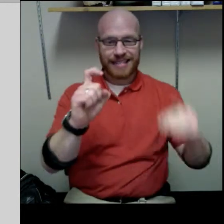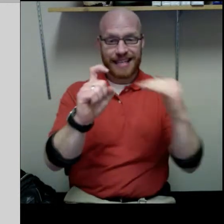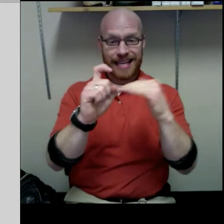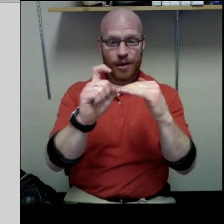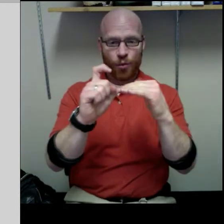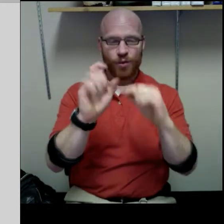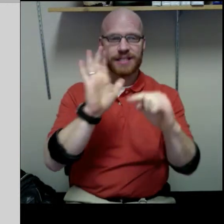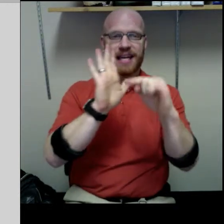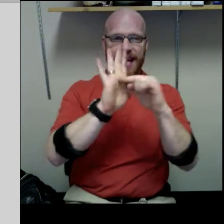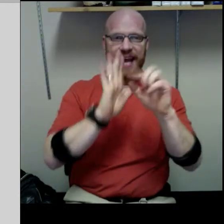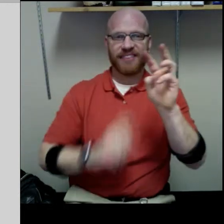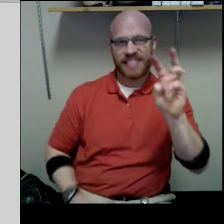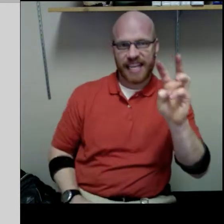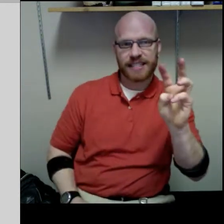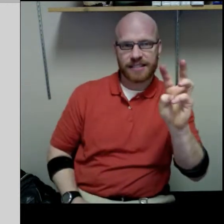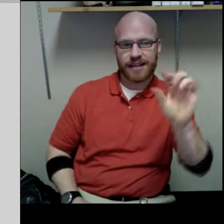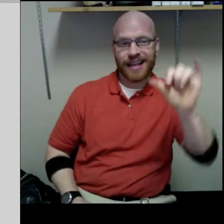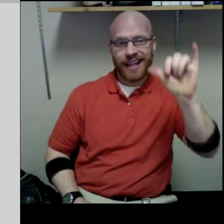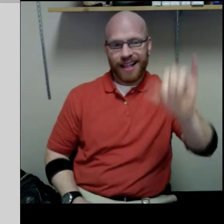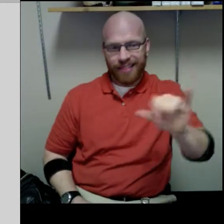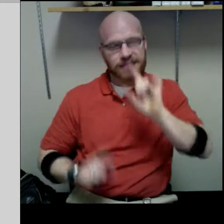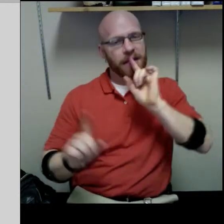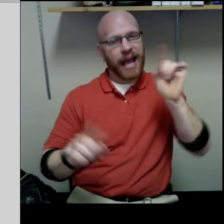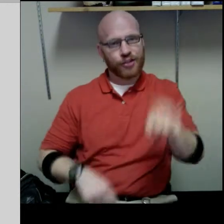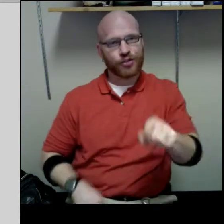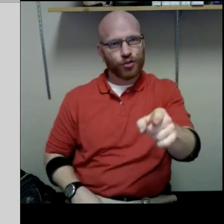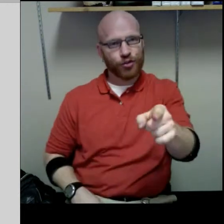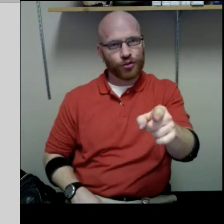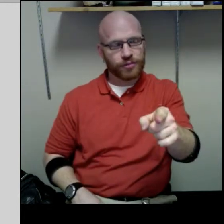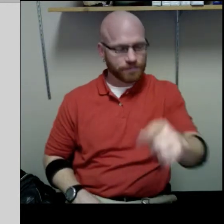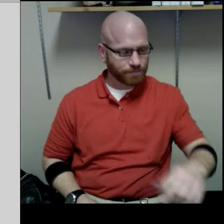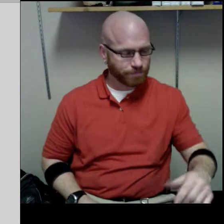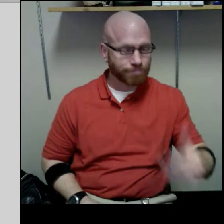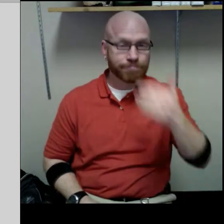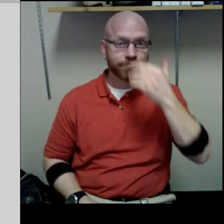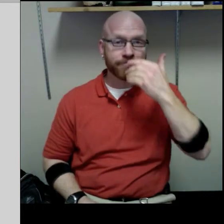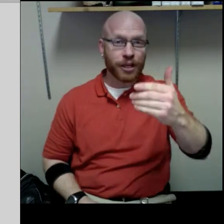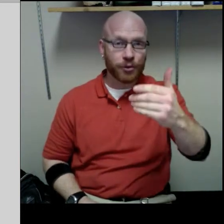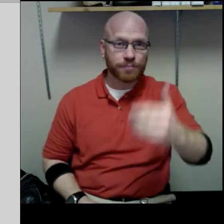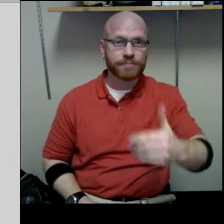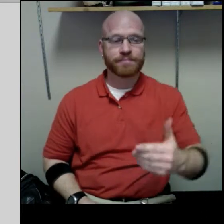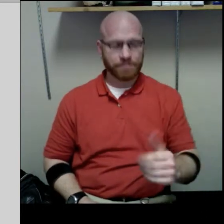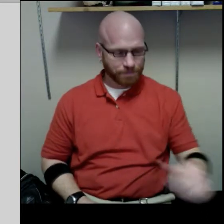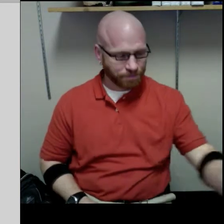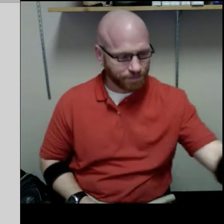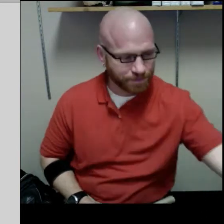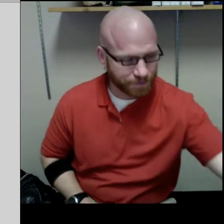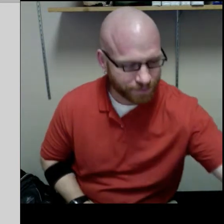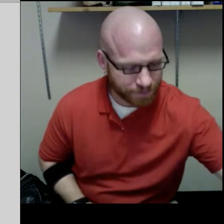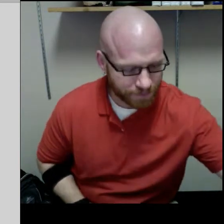x equals negative 6. That's my answer. Thank you.